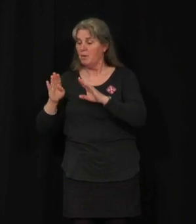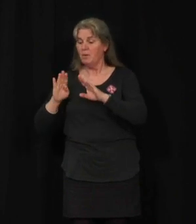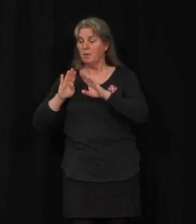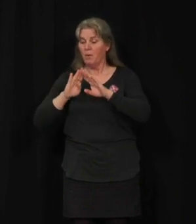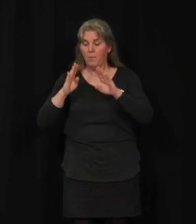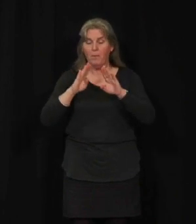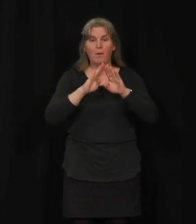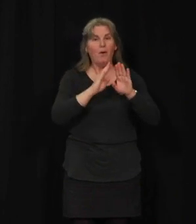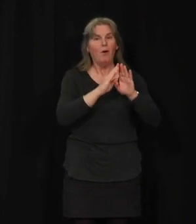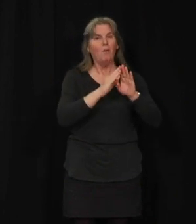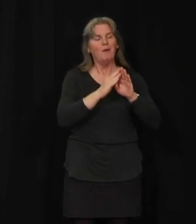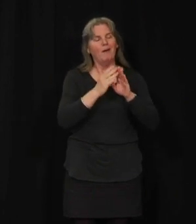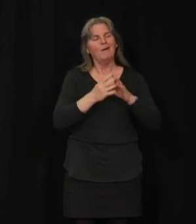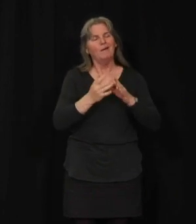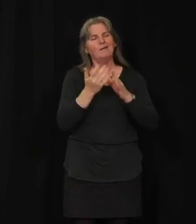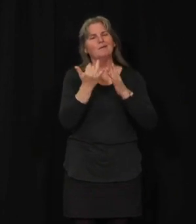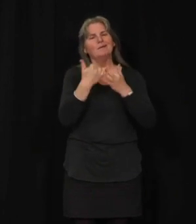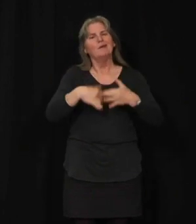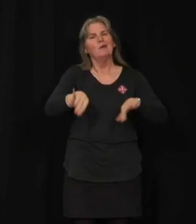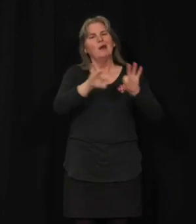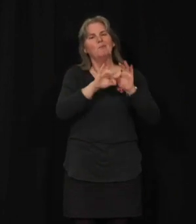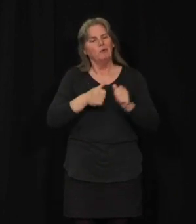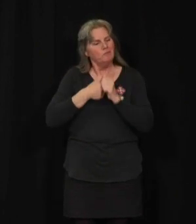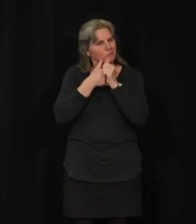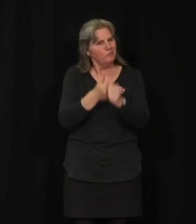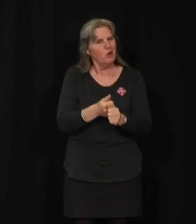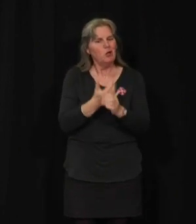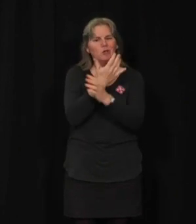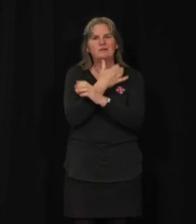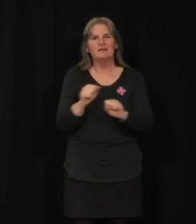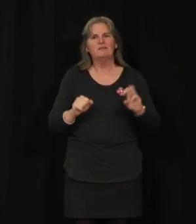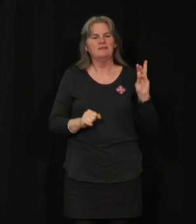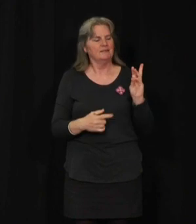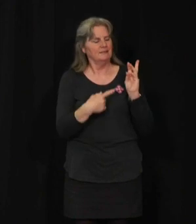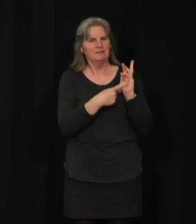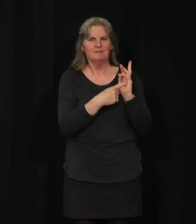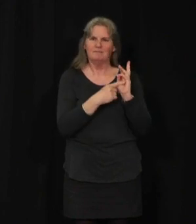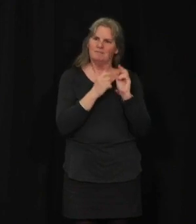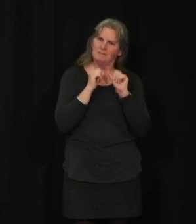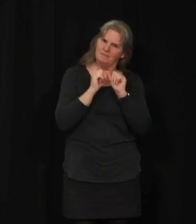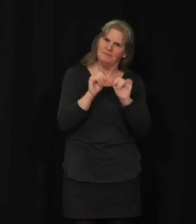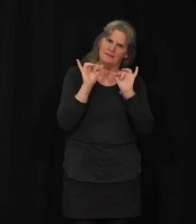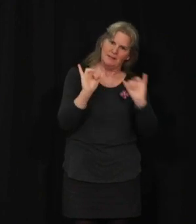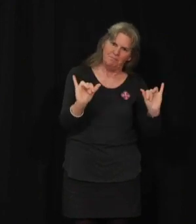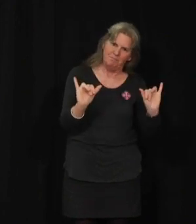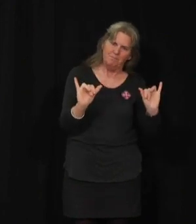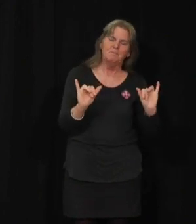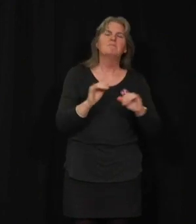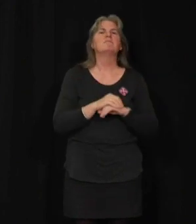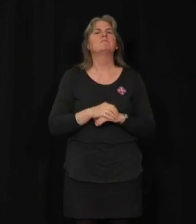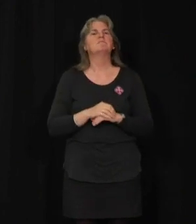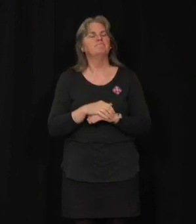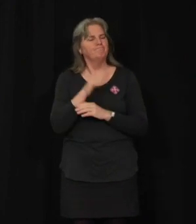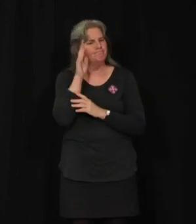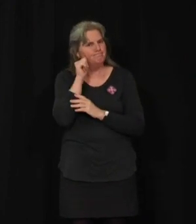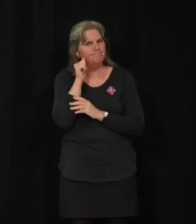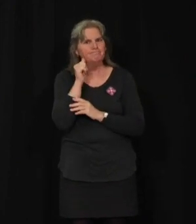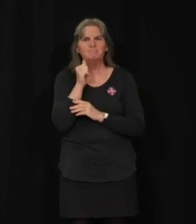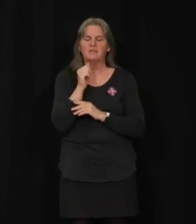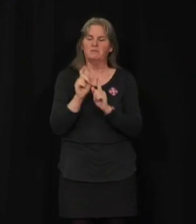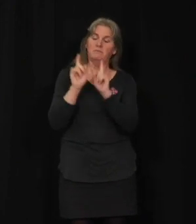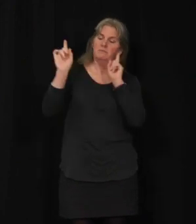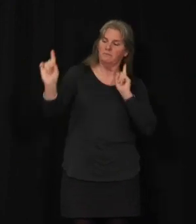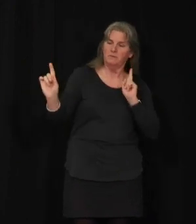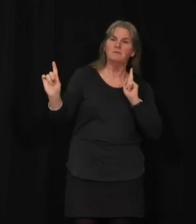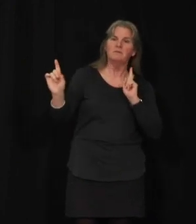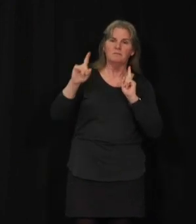must continue to follow the safety measures that we all know that are keeping us safe. We must continue to be vigilant about physical